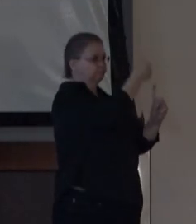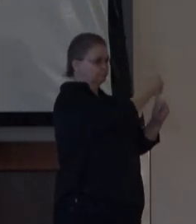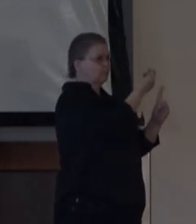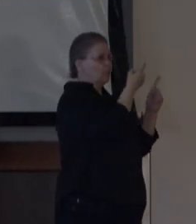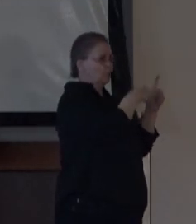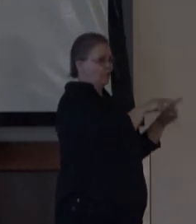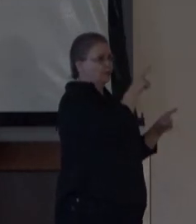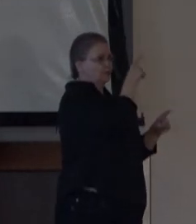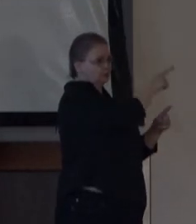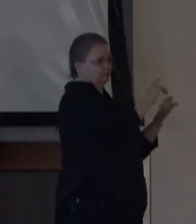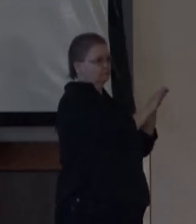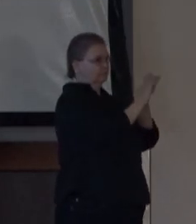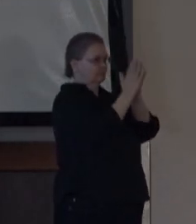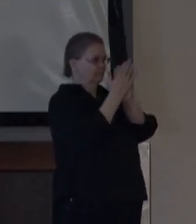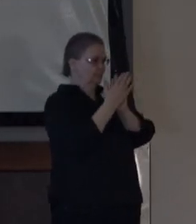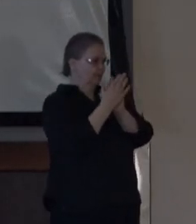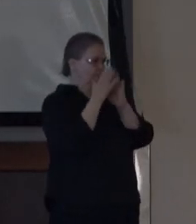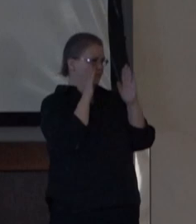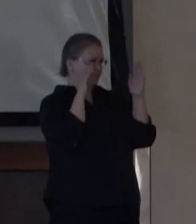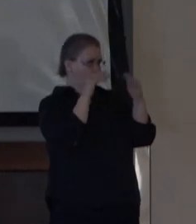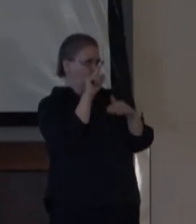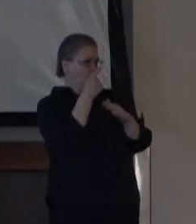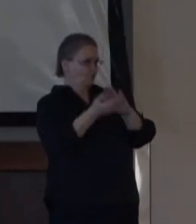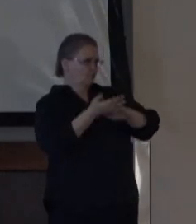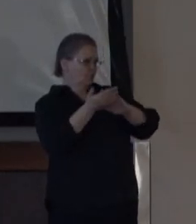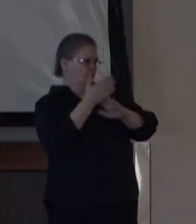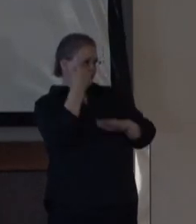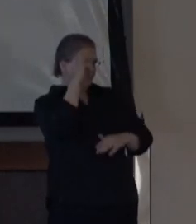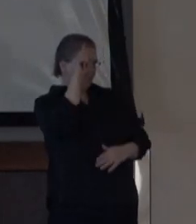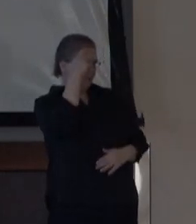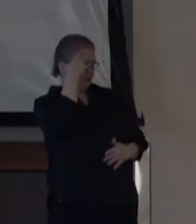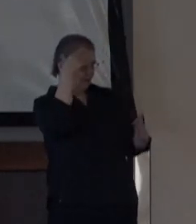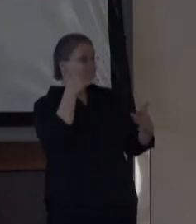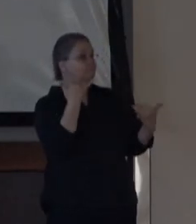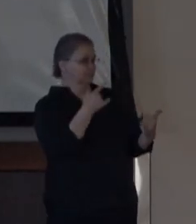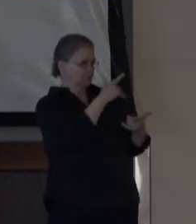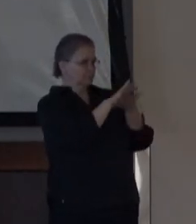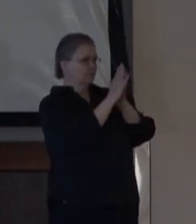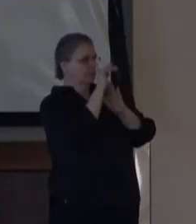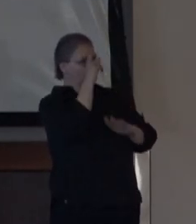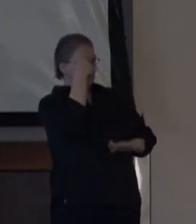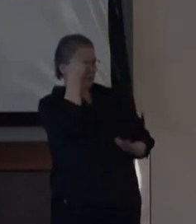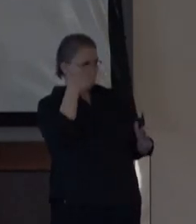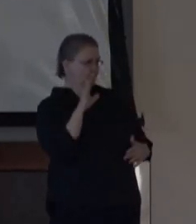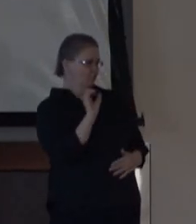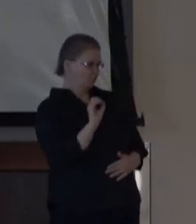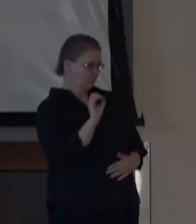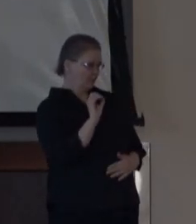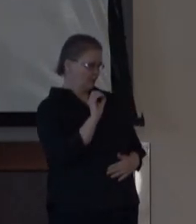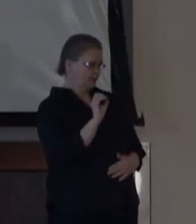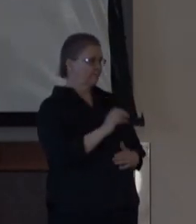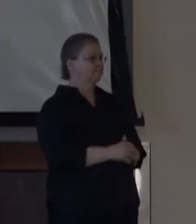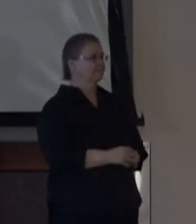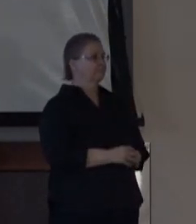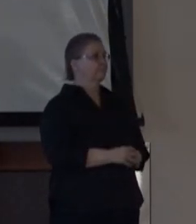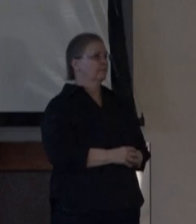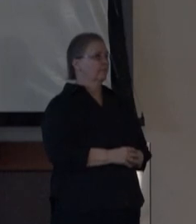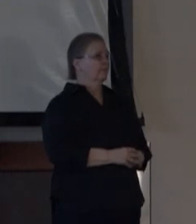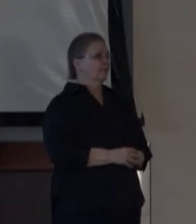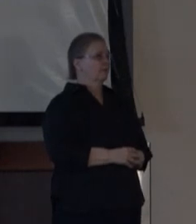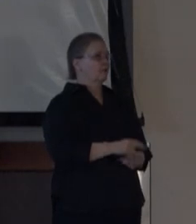Tina Kotek stepped down to focus solely on her run for governor. She's now governor. And